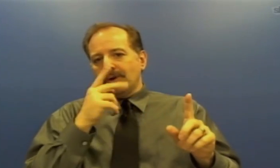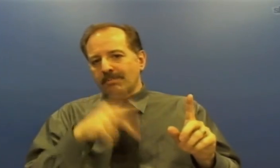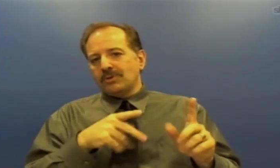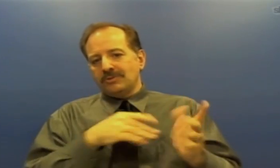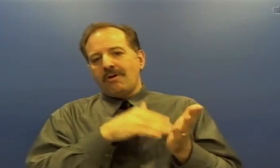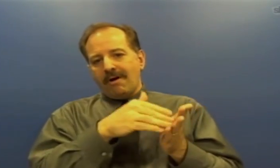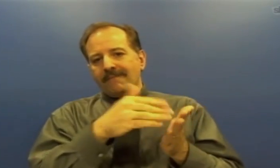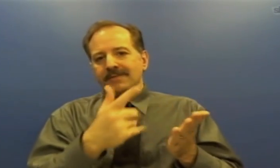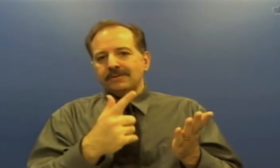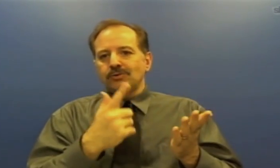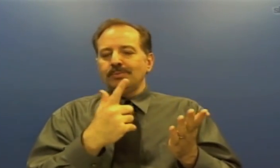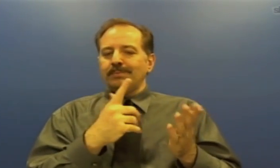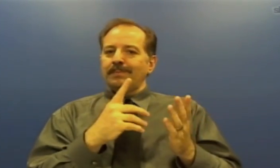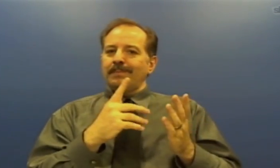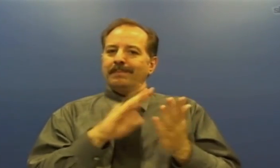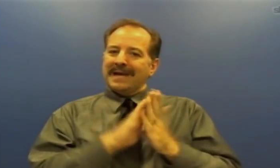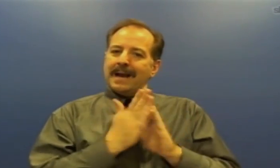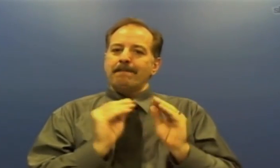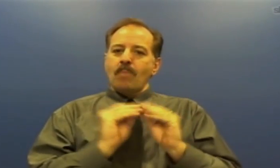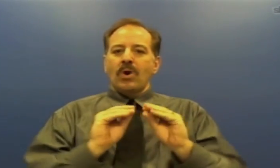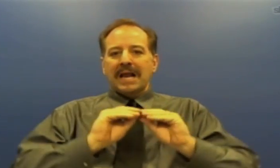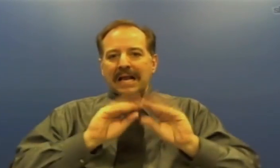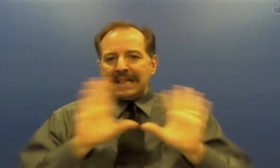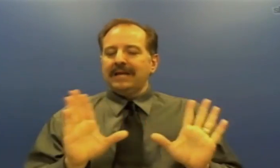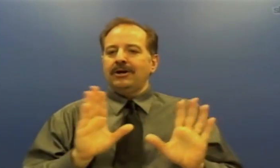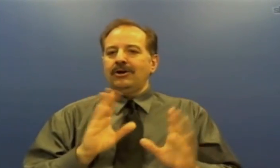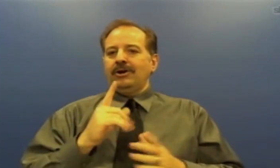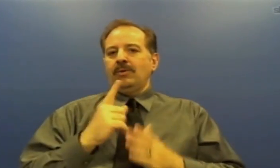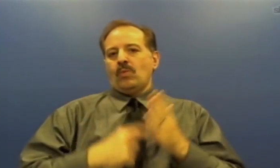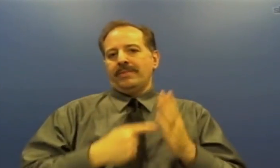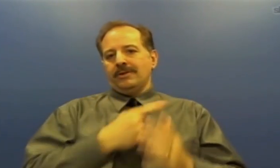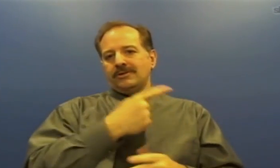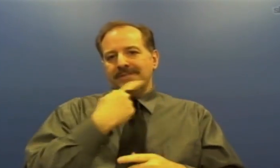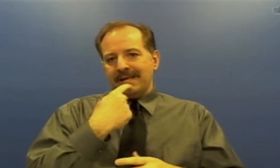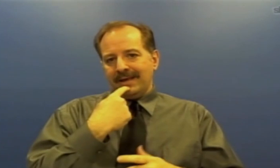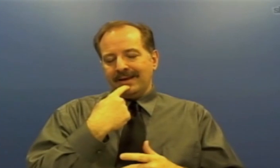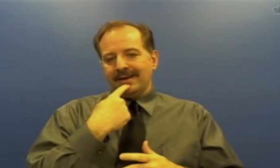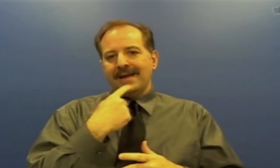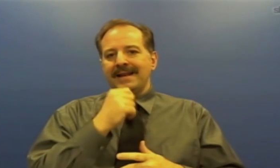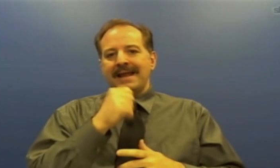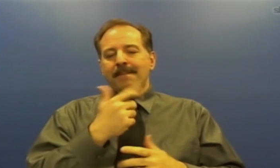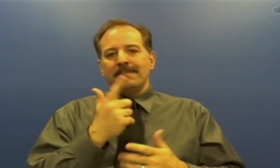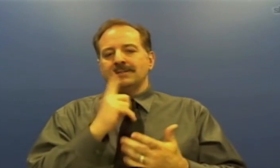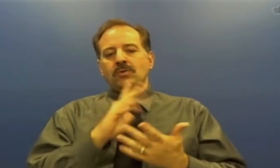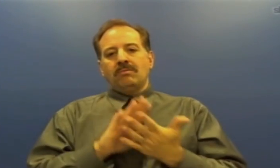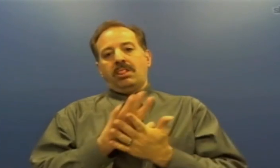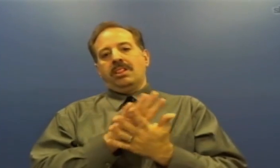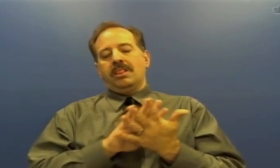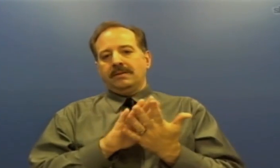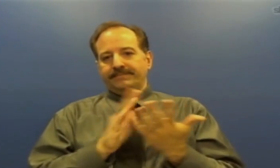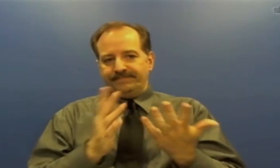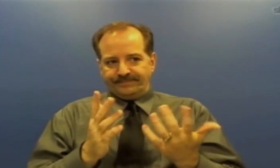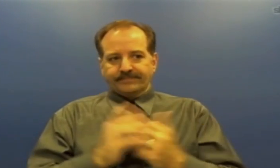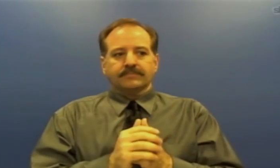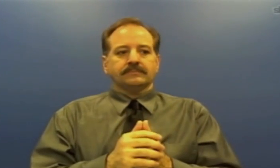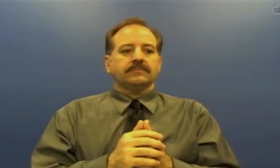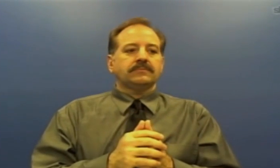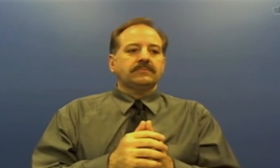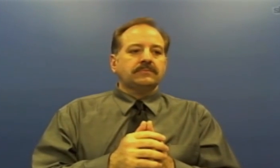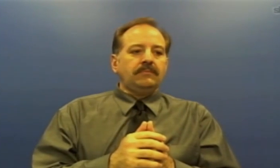accurate interpretation. And very often I'll ask the hearing person to become more explicit in terms of the way they're speaking, just to